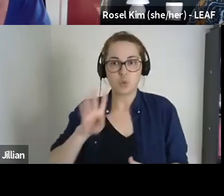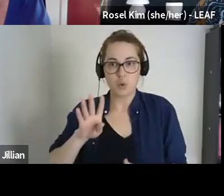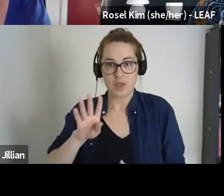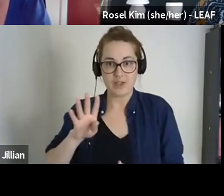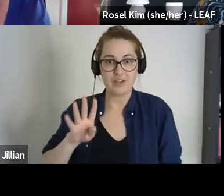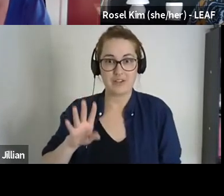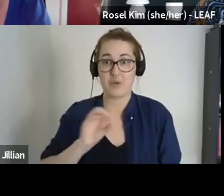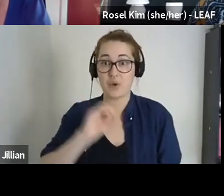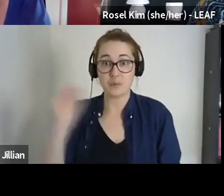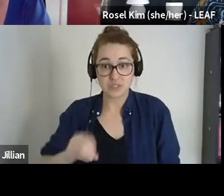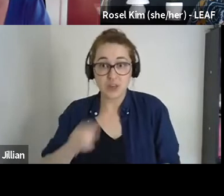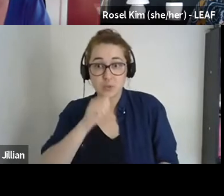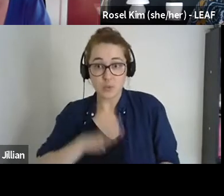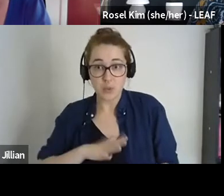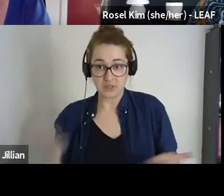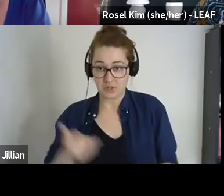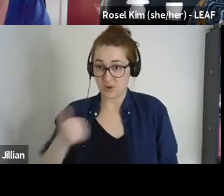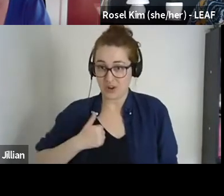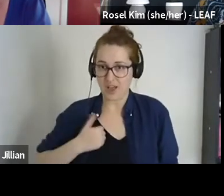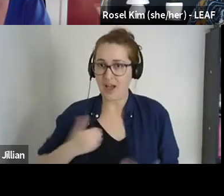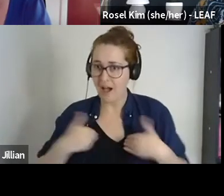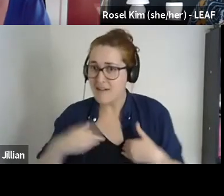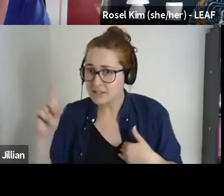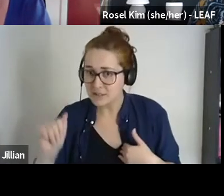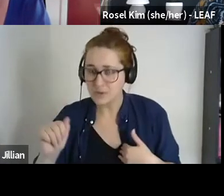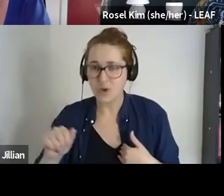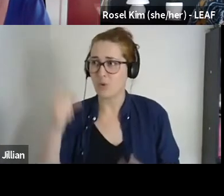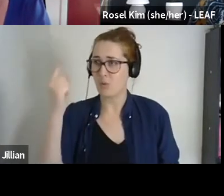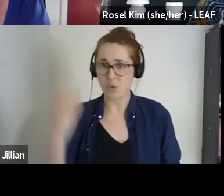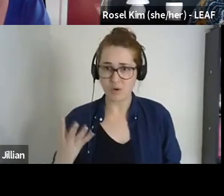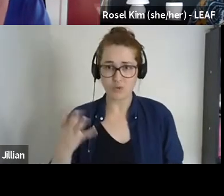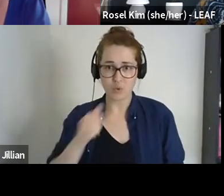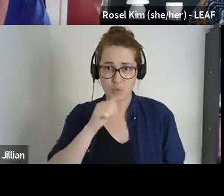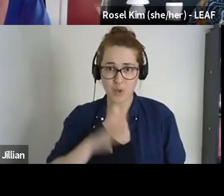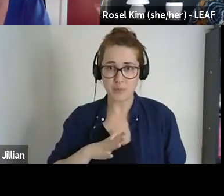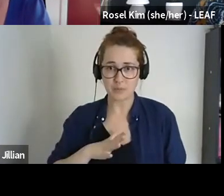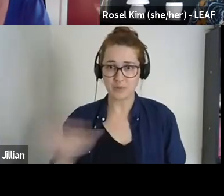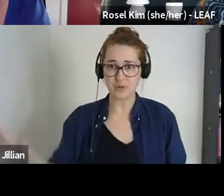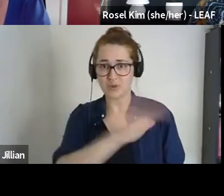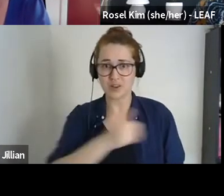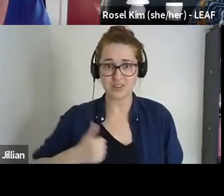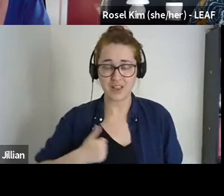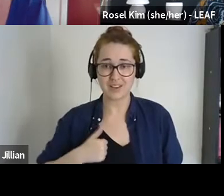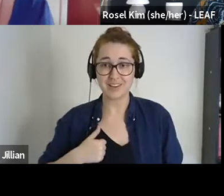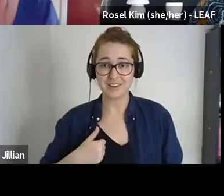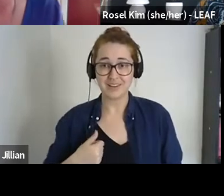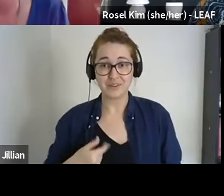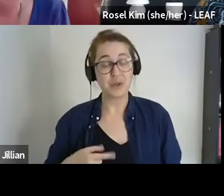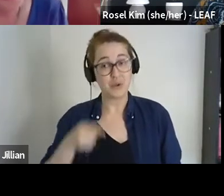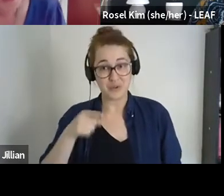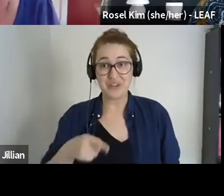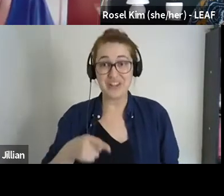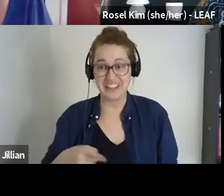damn it. 24% of women, 1/4 of all women. I mean, push the button and watch me go, Linda. So yeah, you were good to get